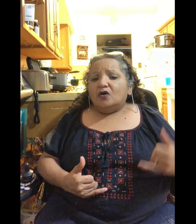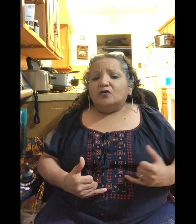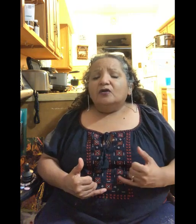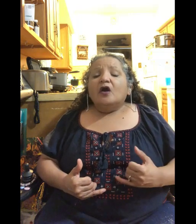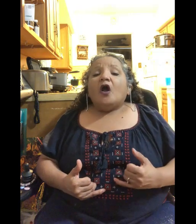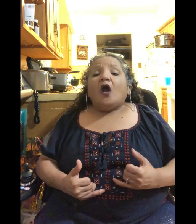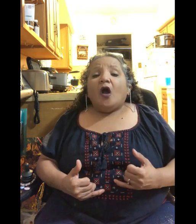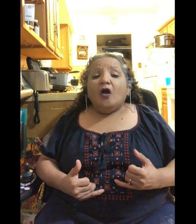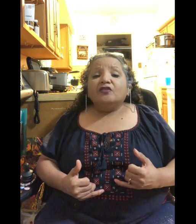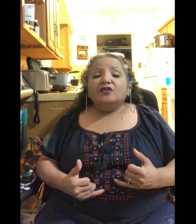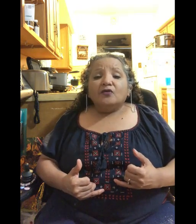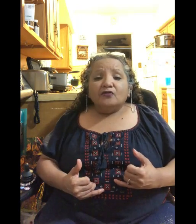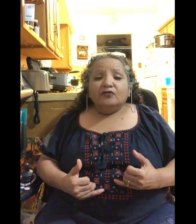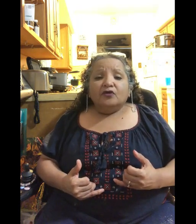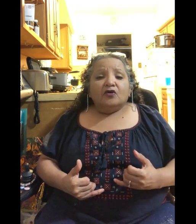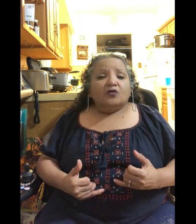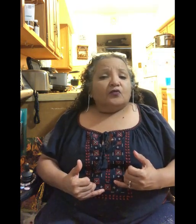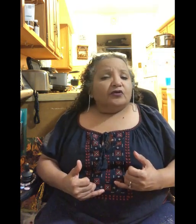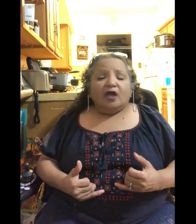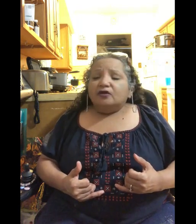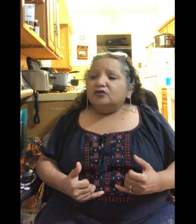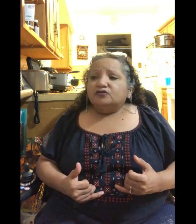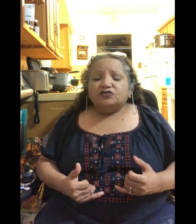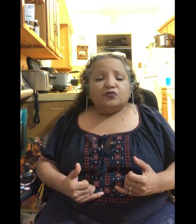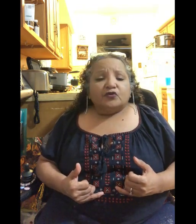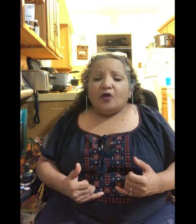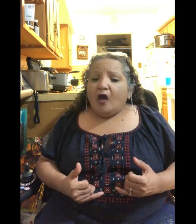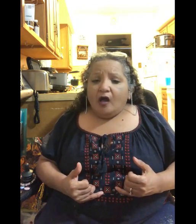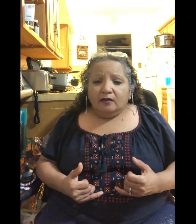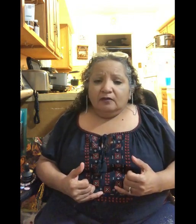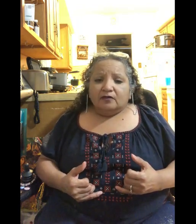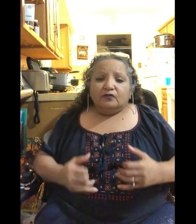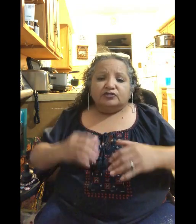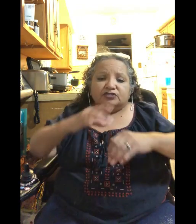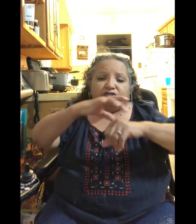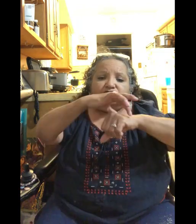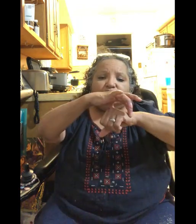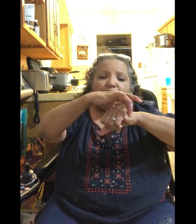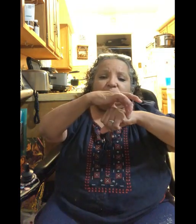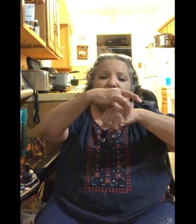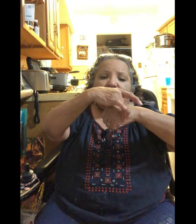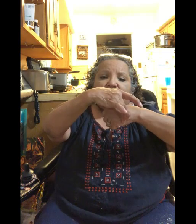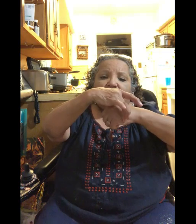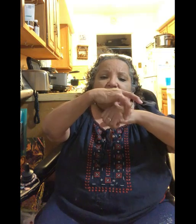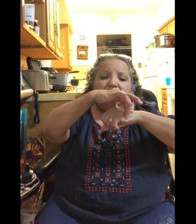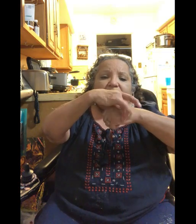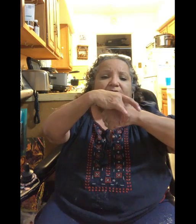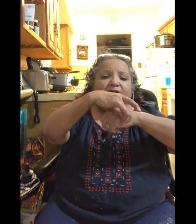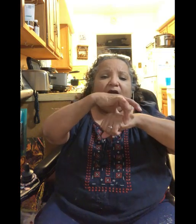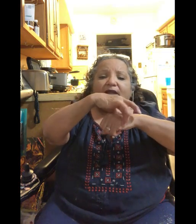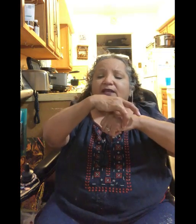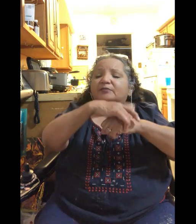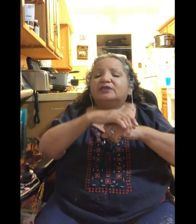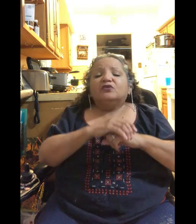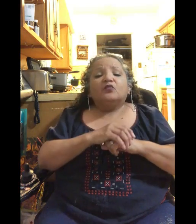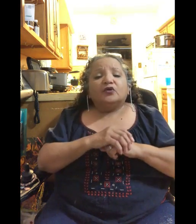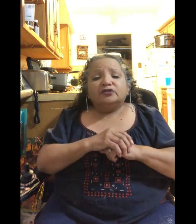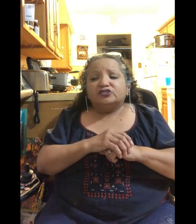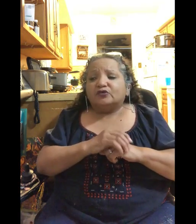Lord. All the earth. We're not going to use the word all. We're just going to do earth. Again, I limit the words so it'll